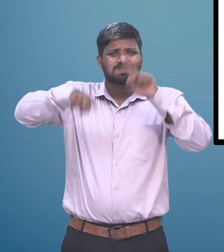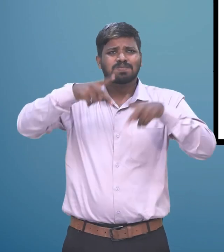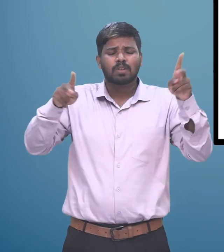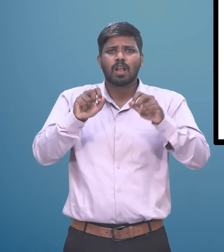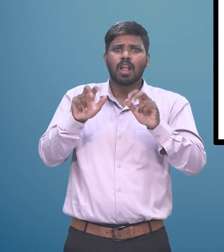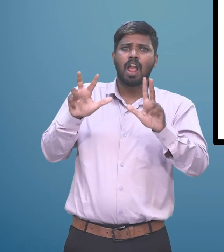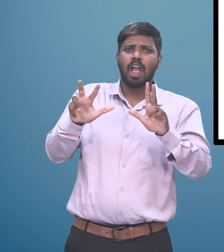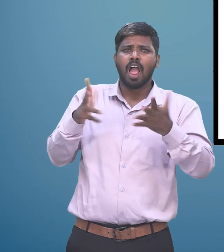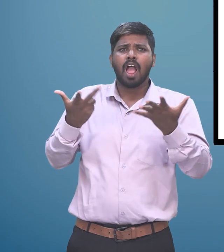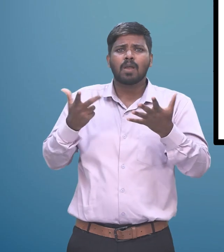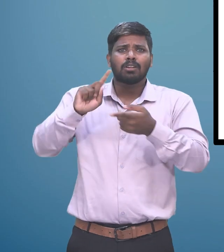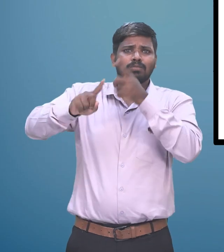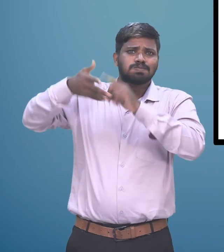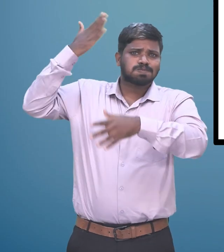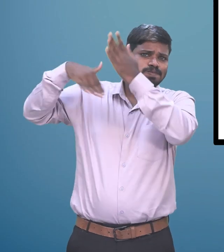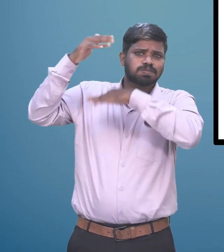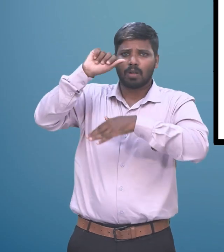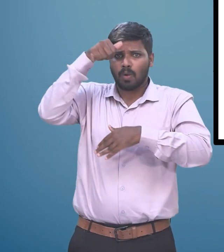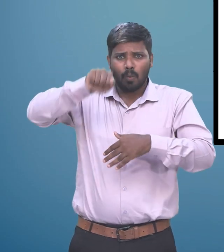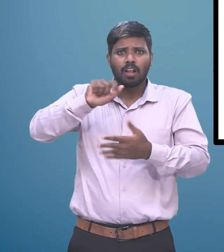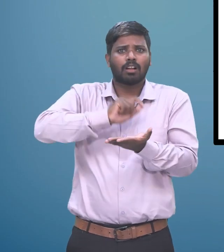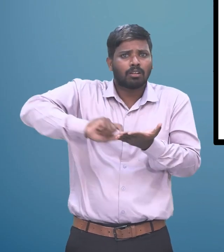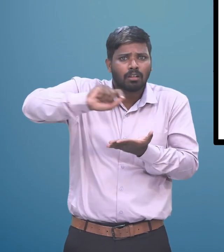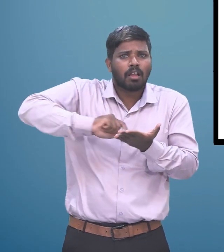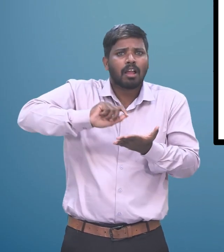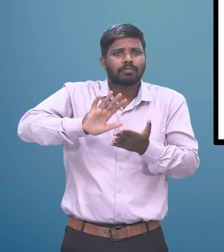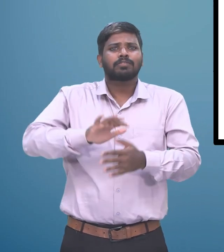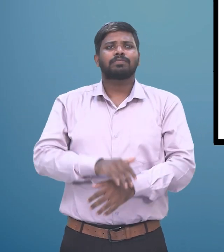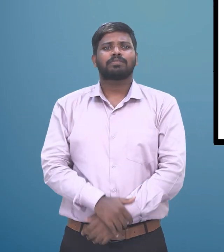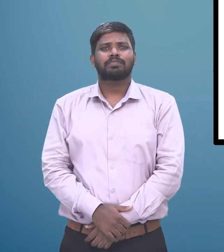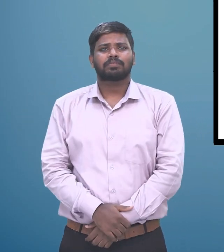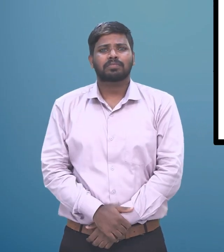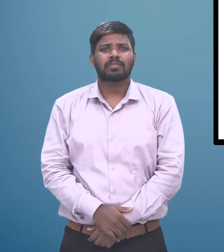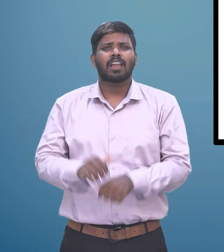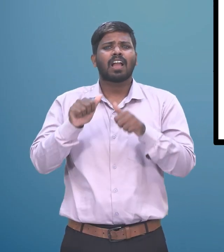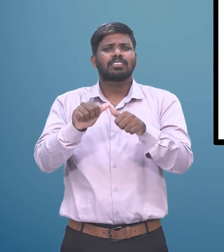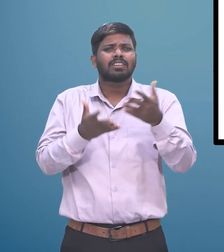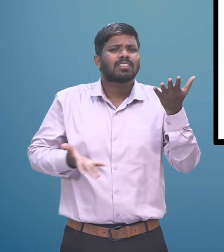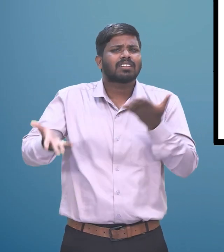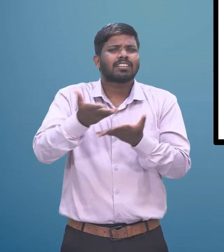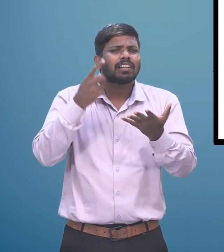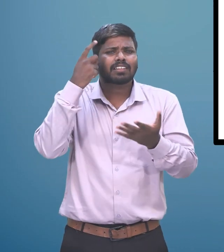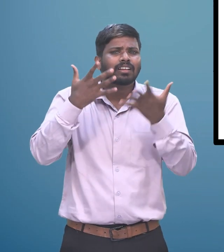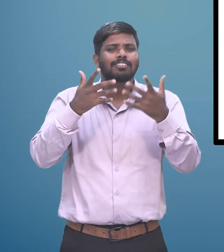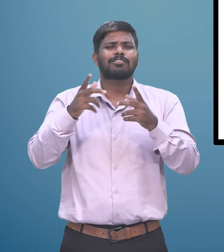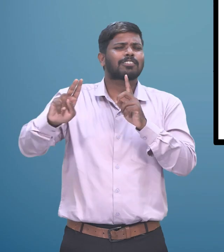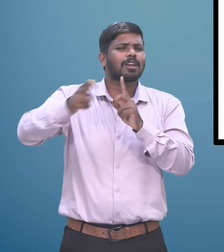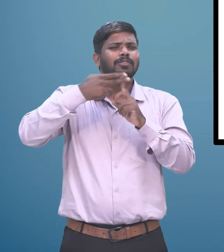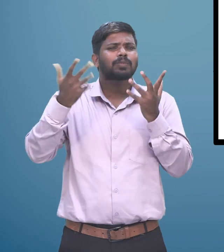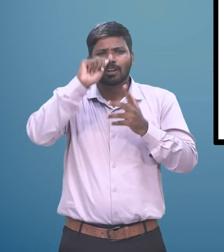face of such bewildering diversity, can a history of India be written? The answer to the query is found in the fact that